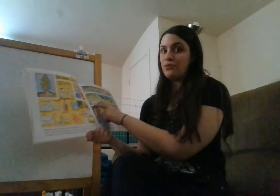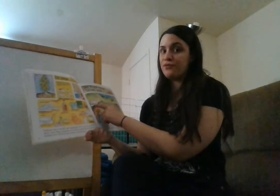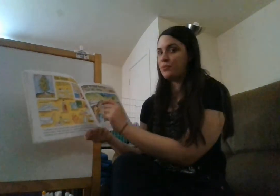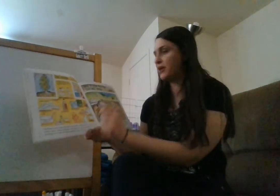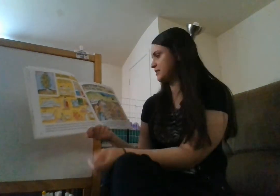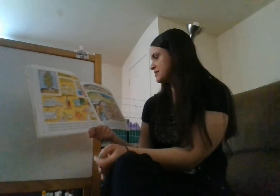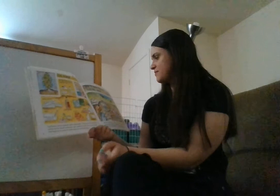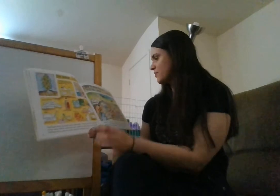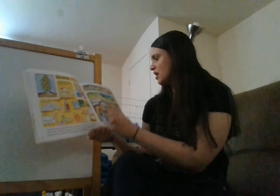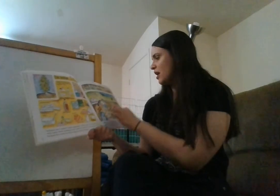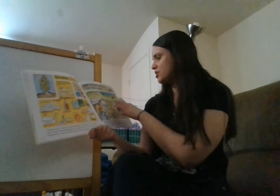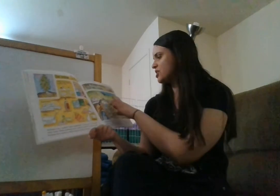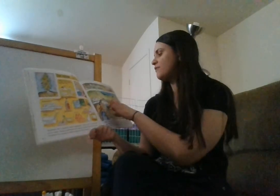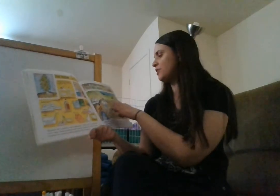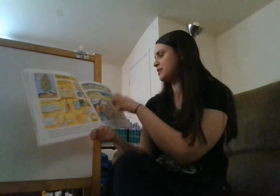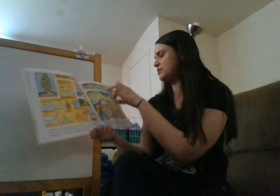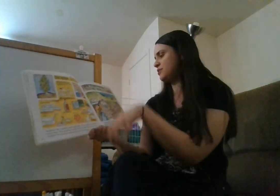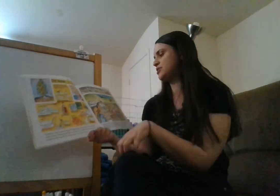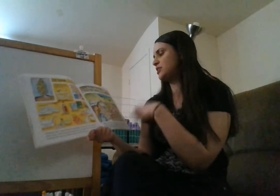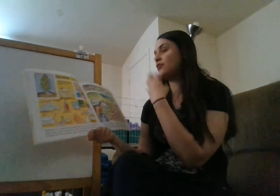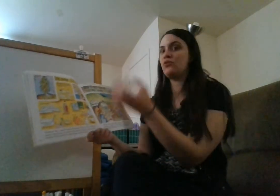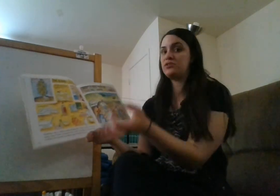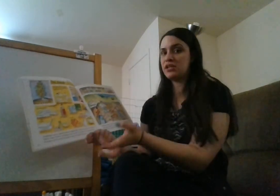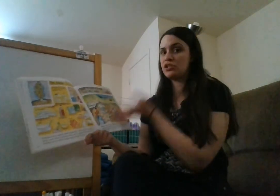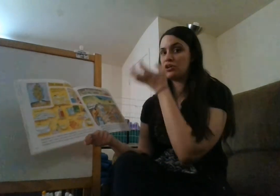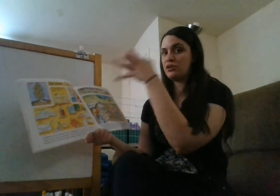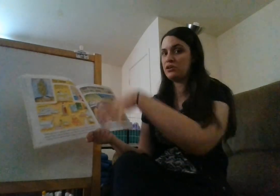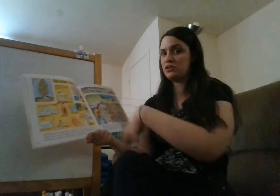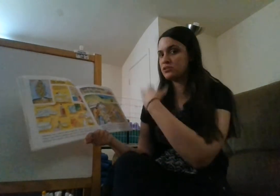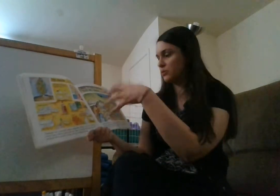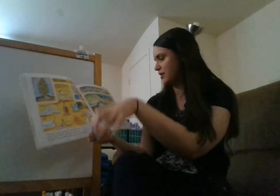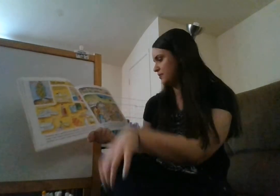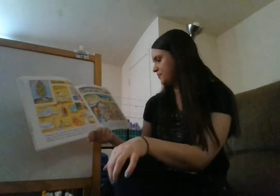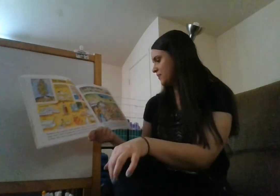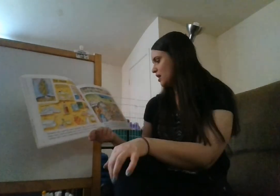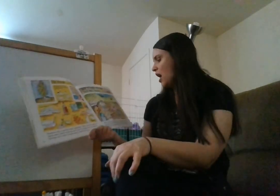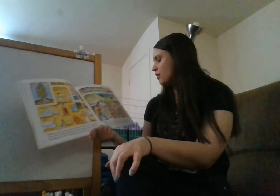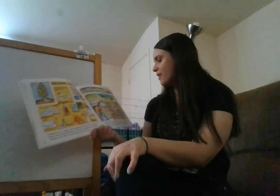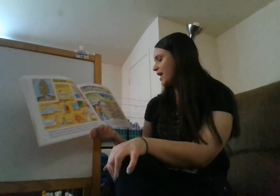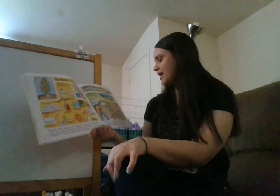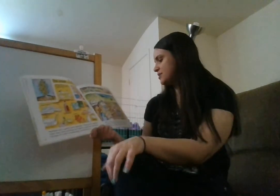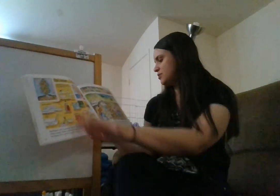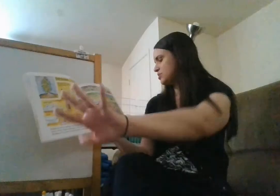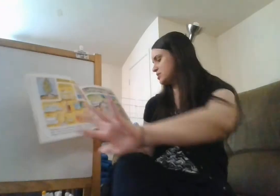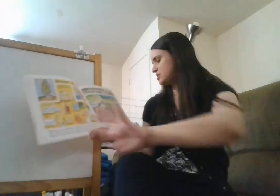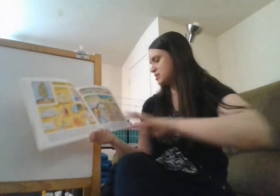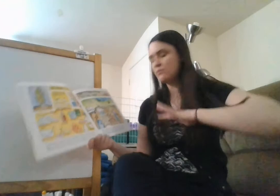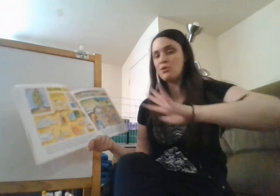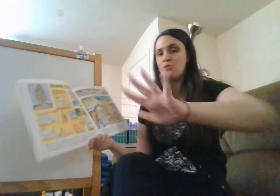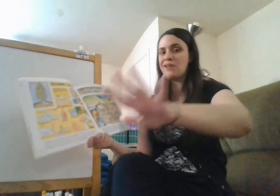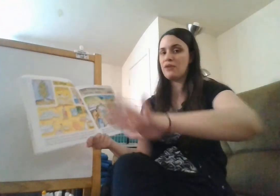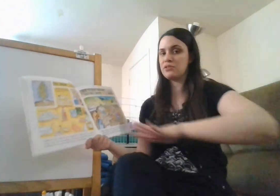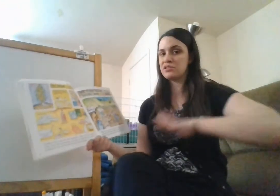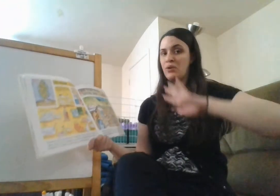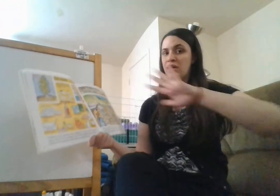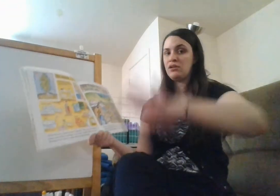for plants. A shovel is used to dig holes and turn the soil. A rake is used to smooth out the soil